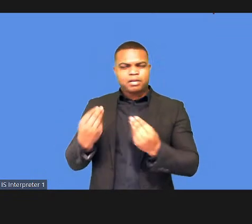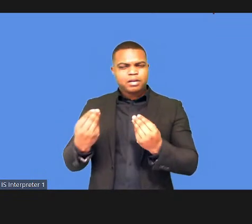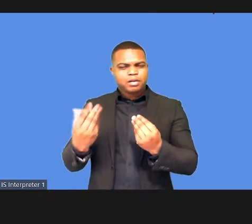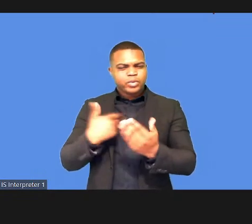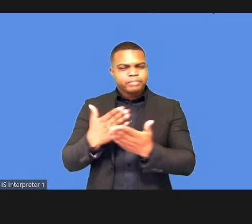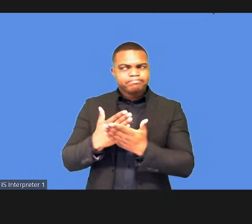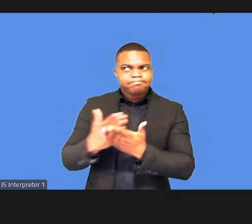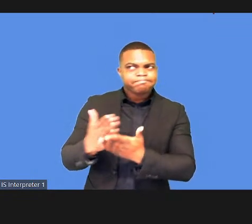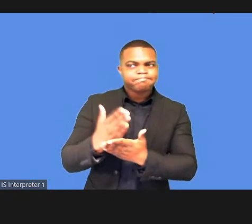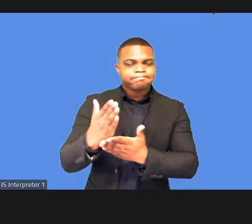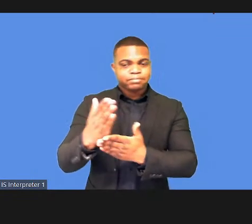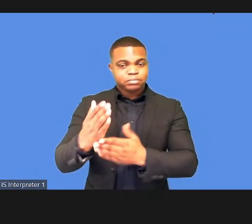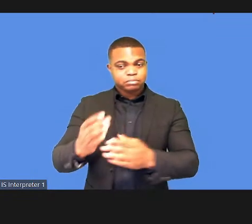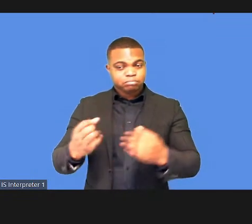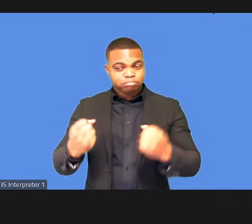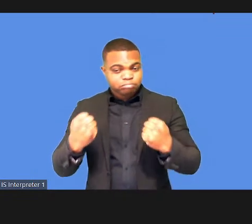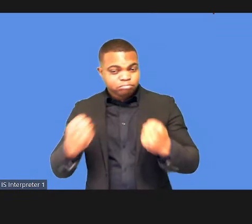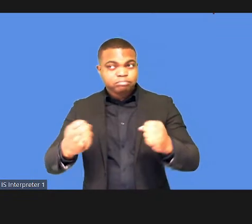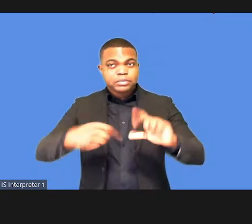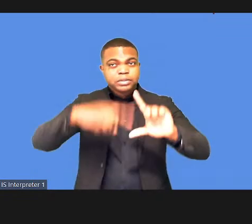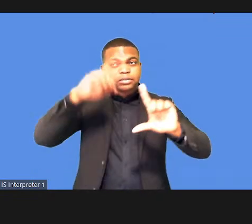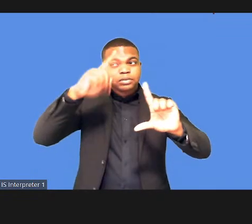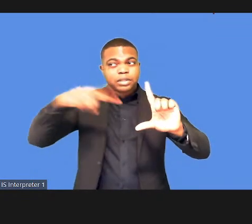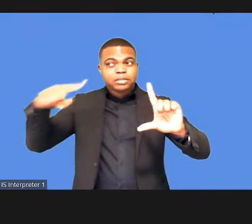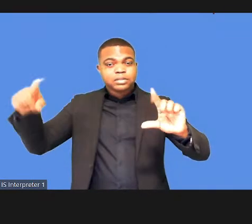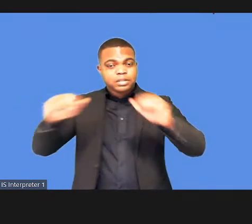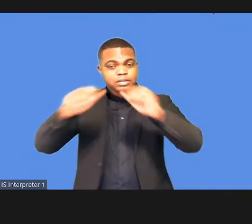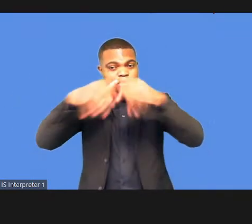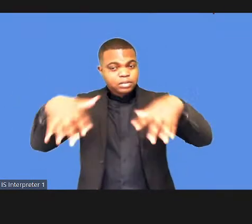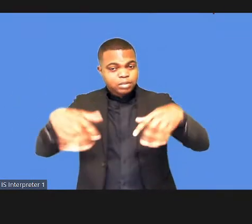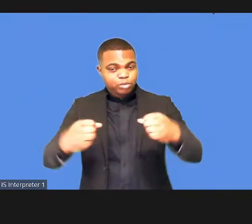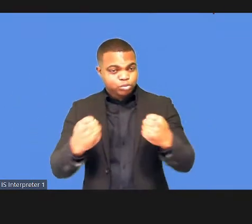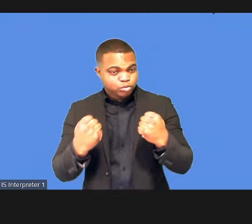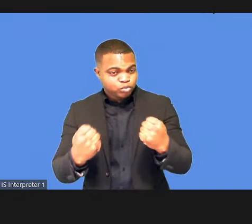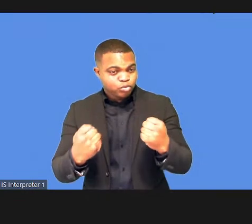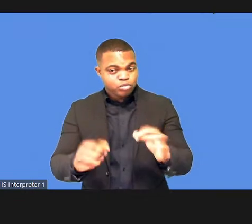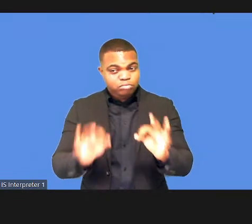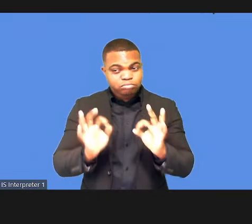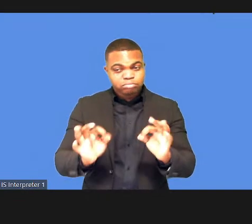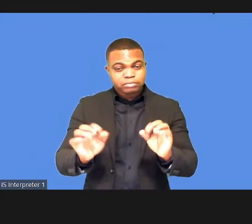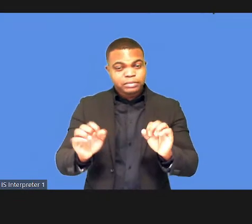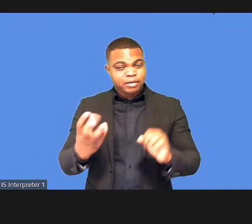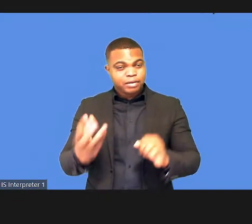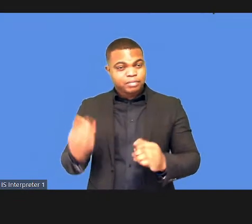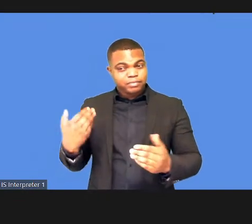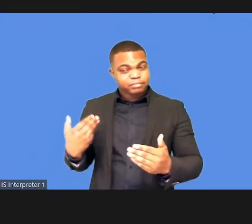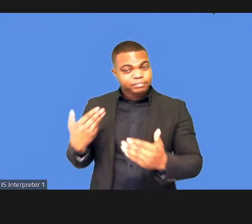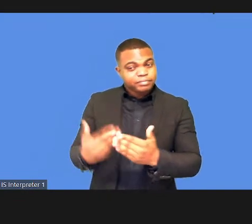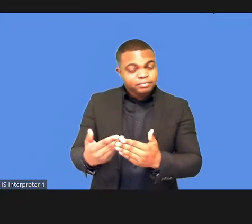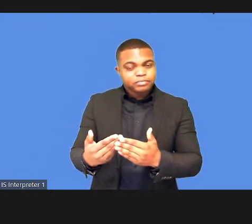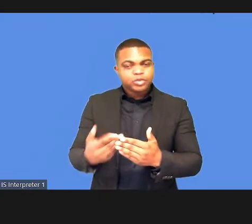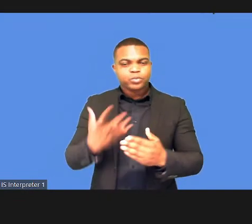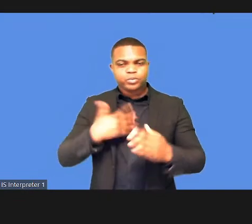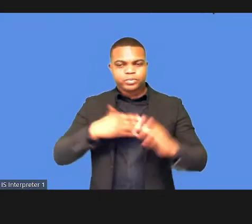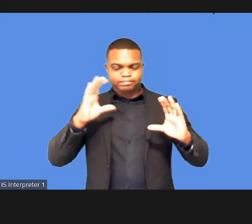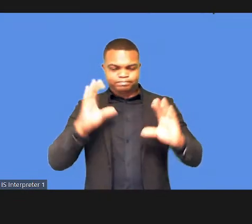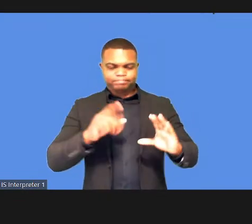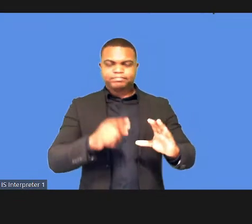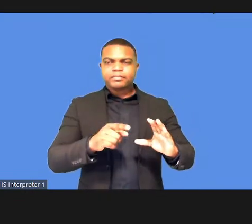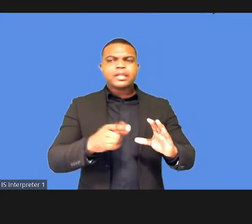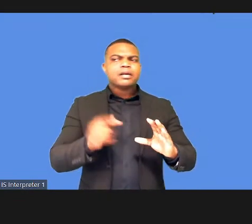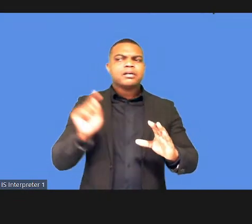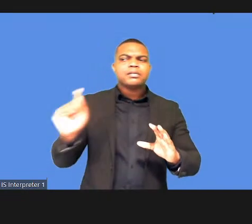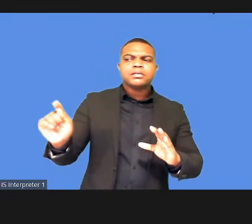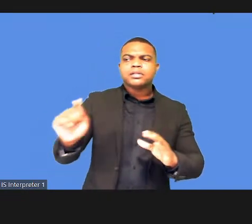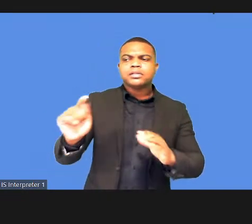emerging challenges, the emerging gaps, and the opportunity, for making progress in the way we collect